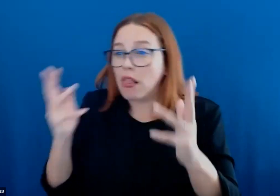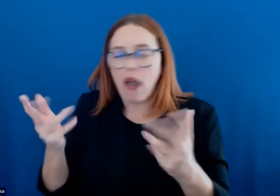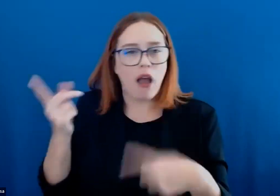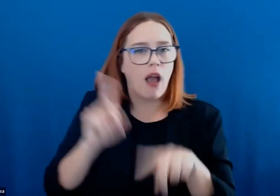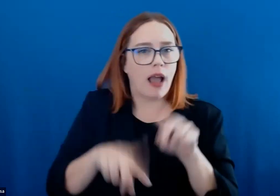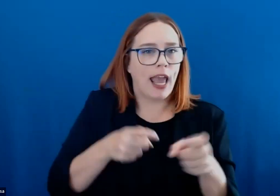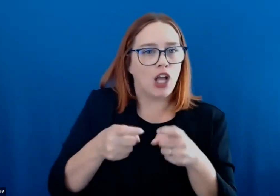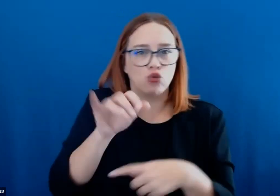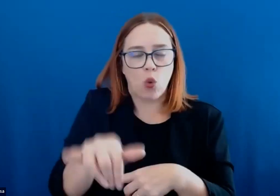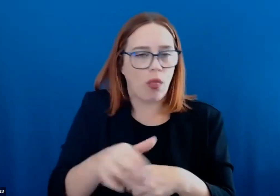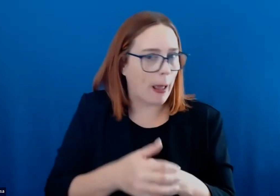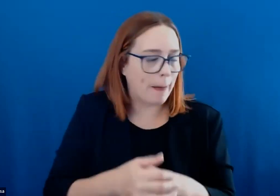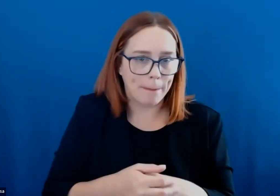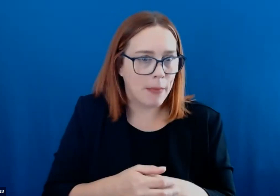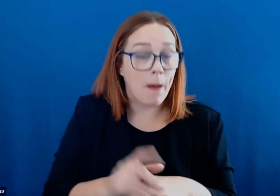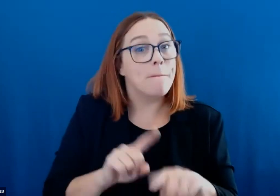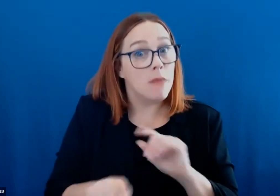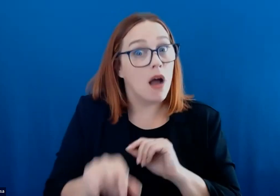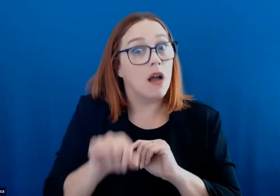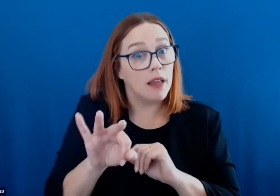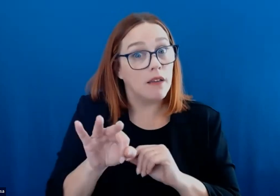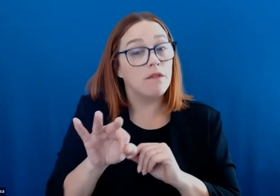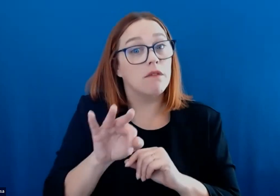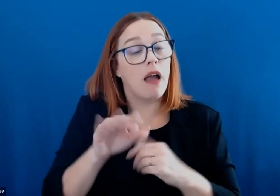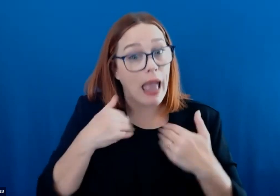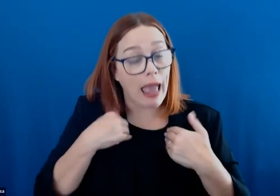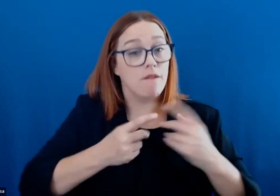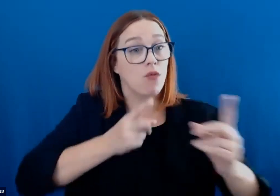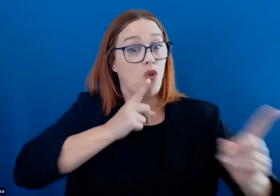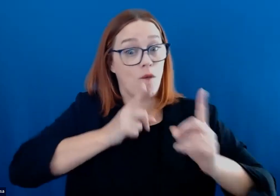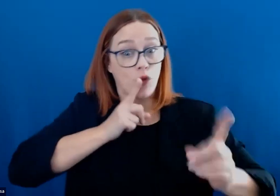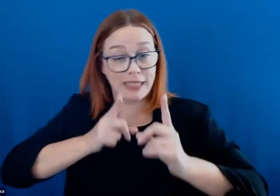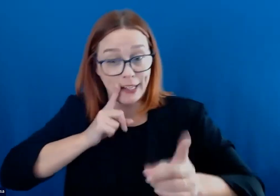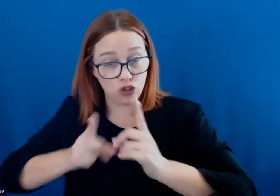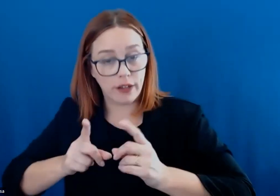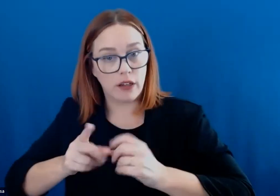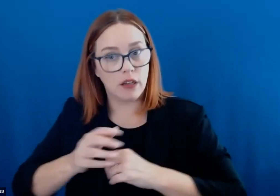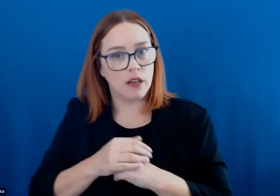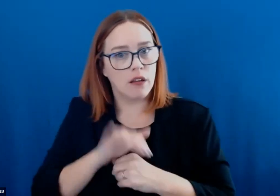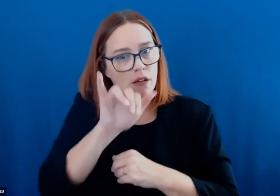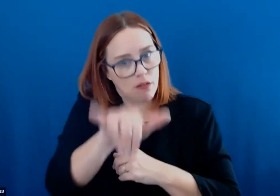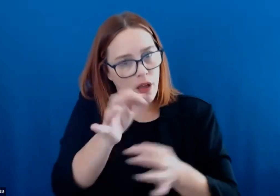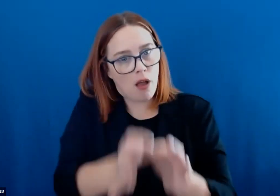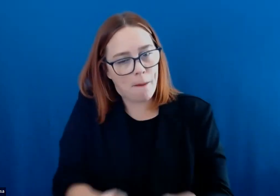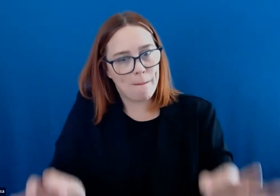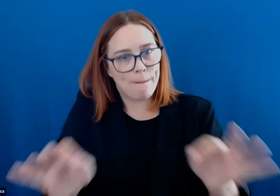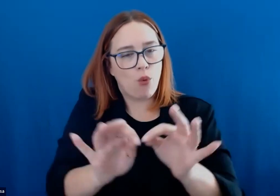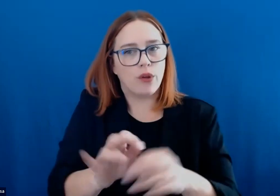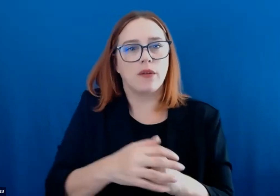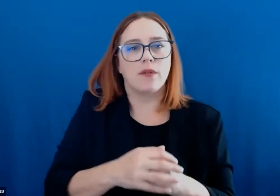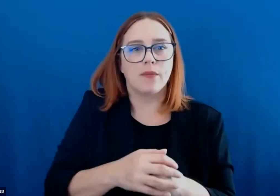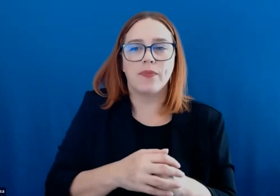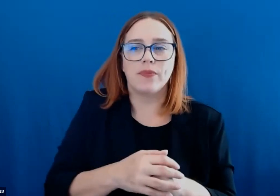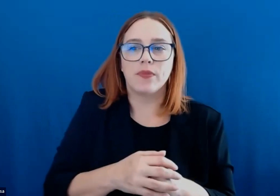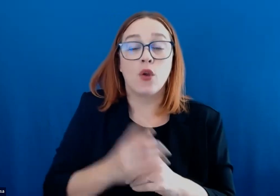and I'm saying that too because it speaks to being an advocate, right? Sometimes